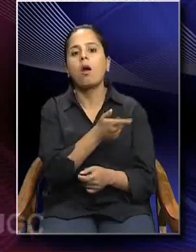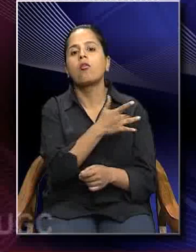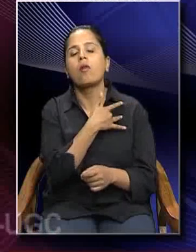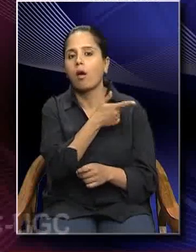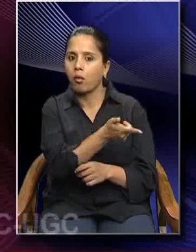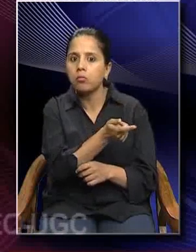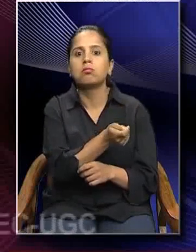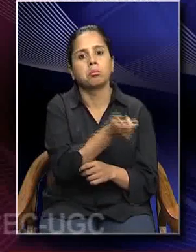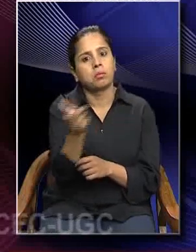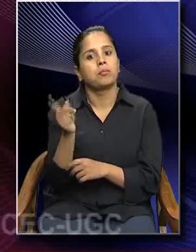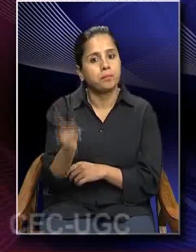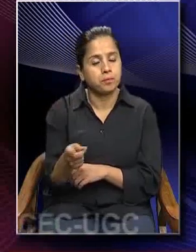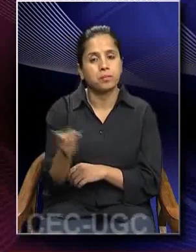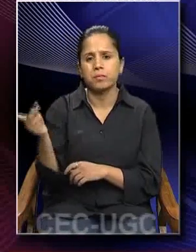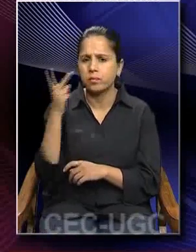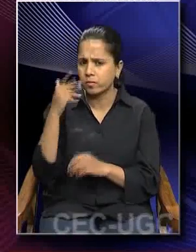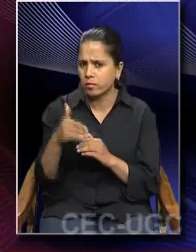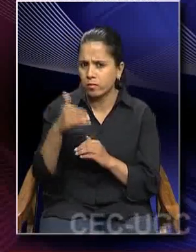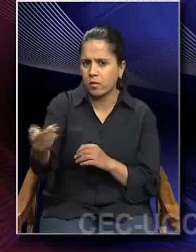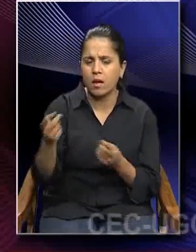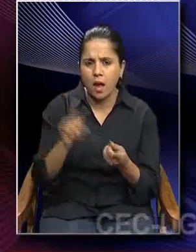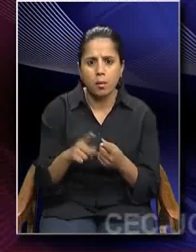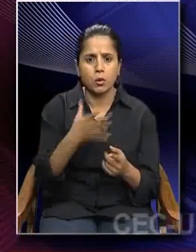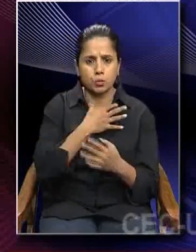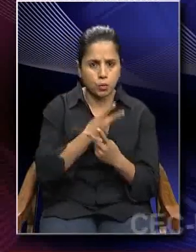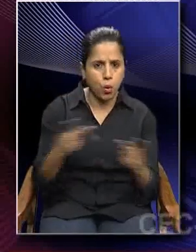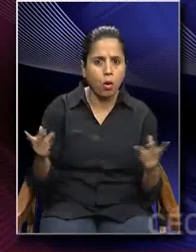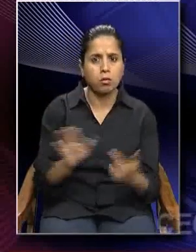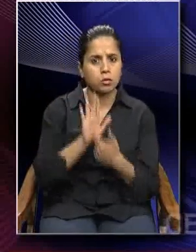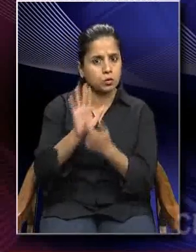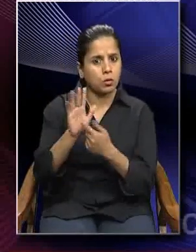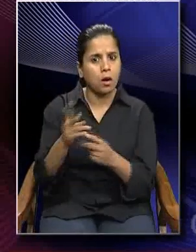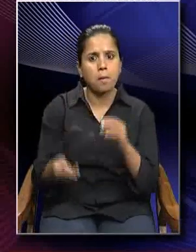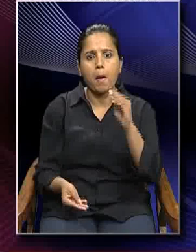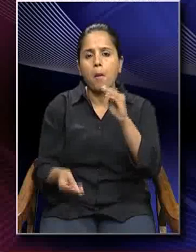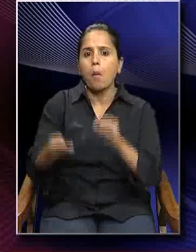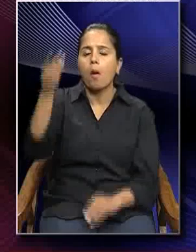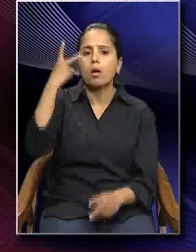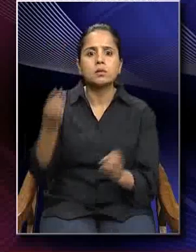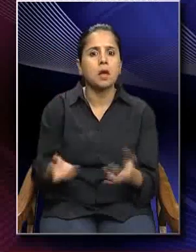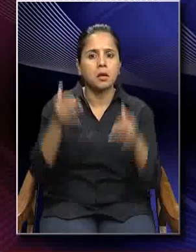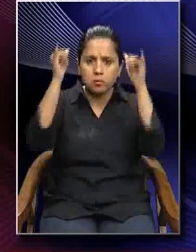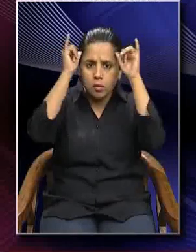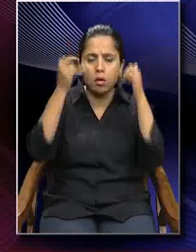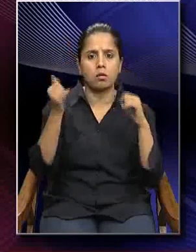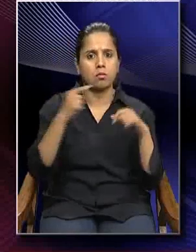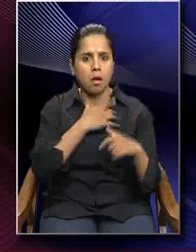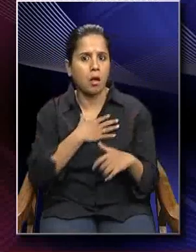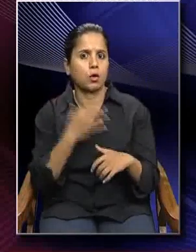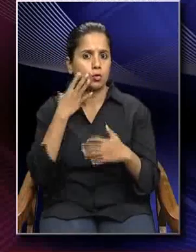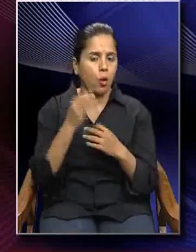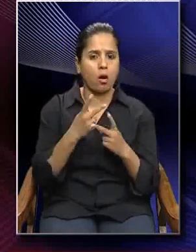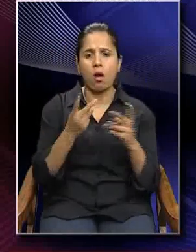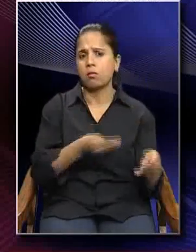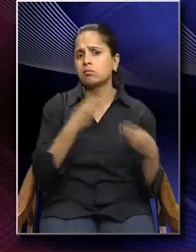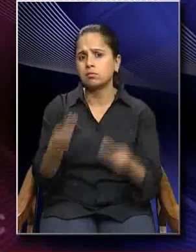for ostentation and display kept on increasing with time. Manu,